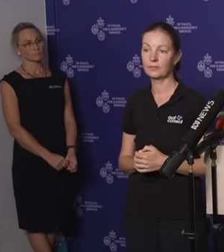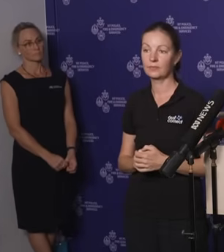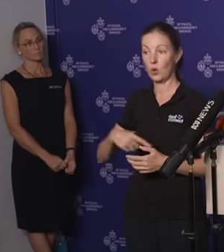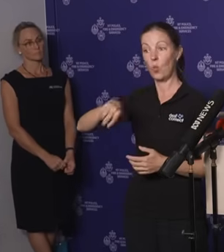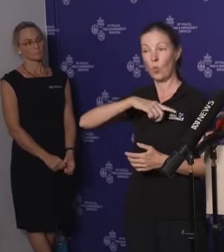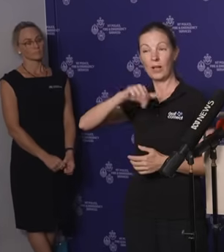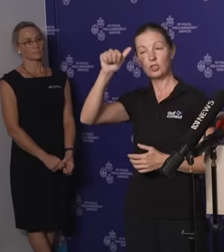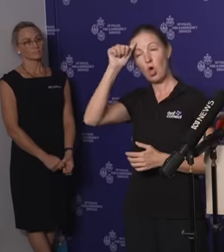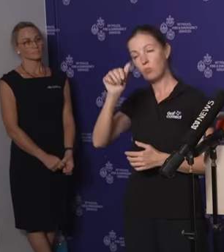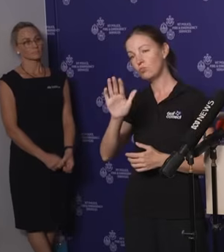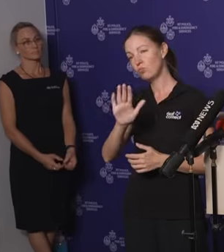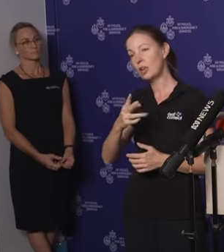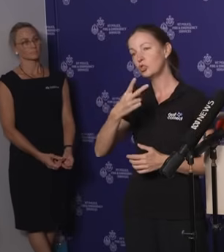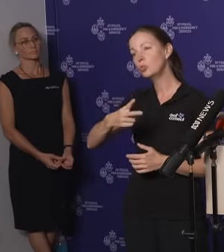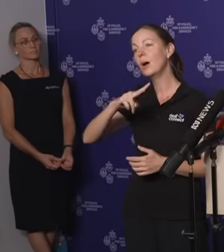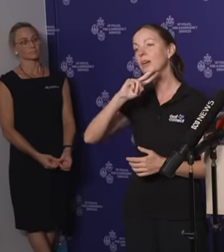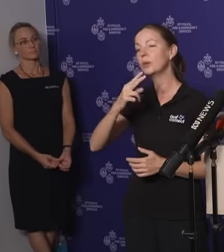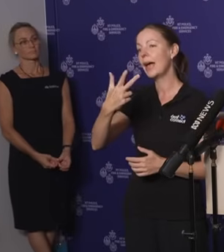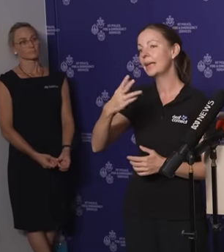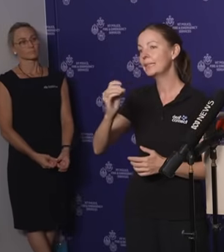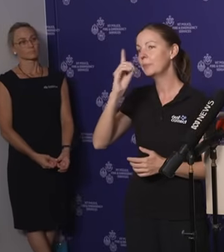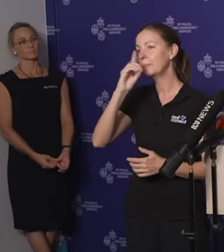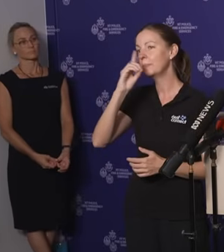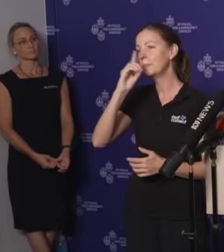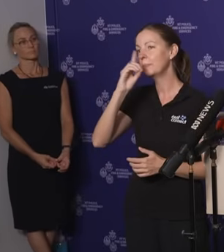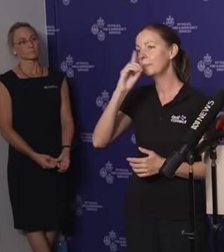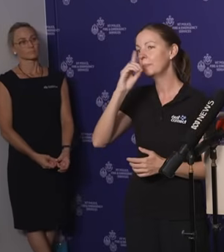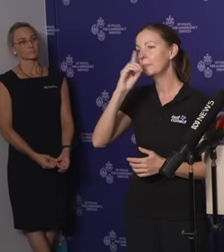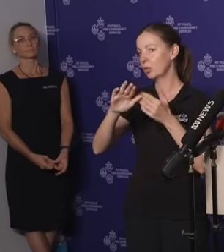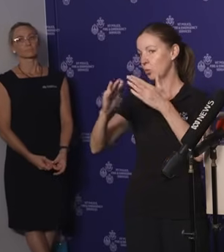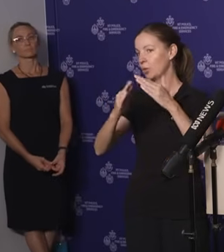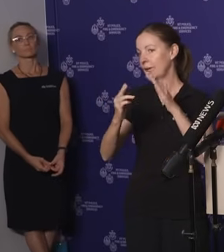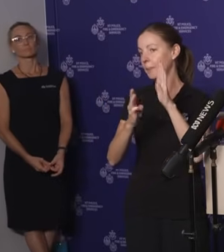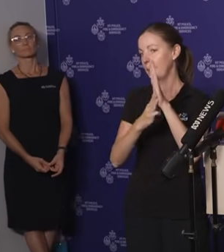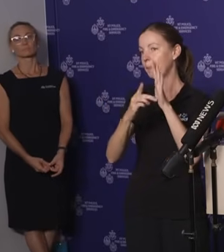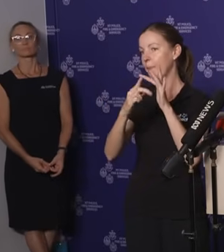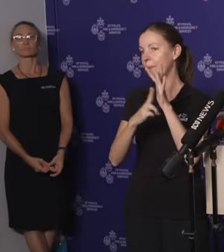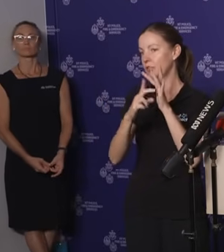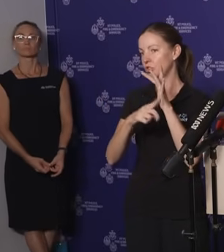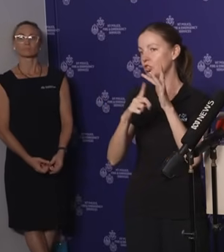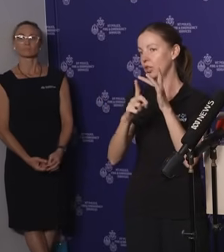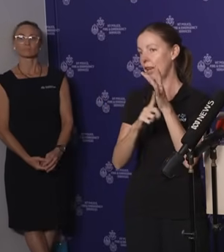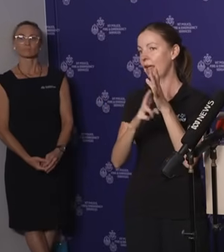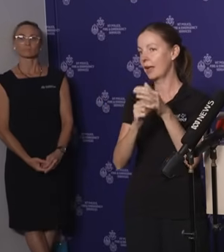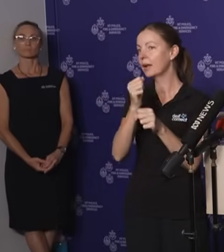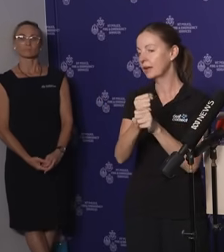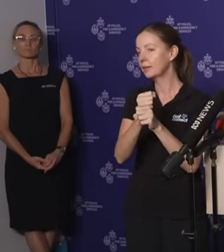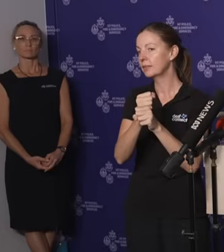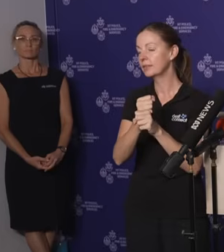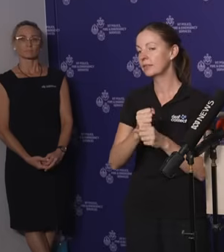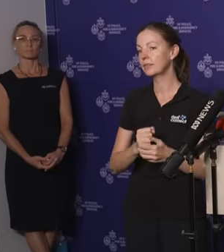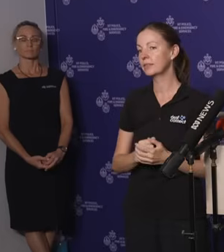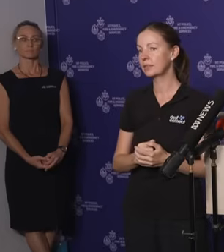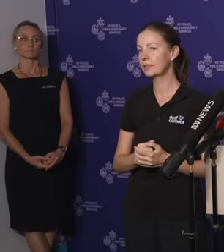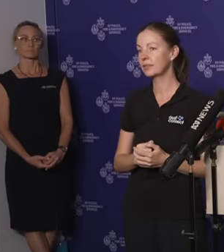there are about 280 people in the Minjalang community. Gabi Minjilang 280 population